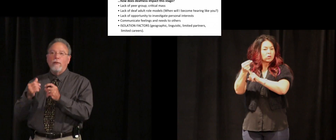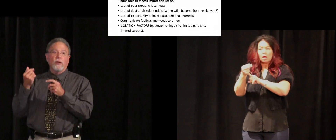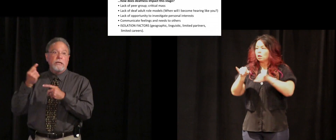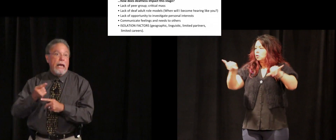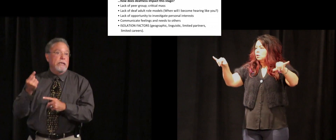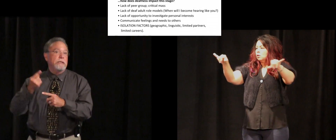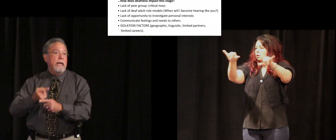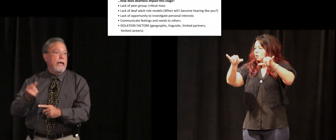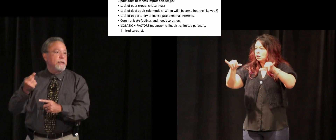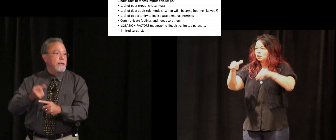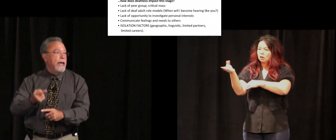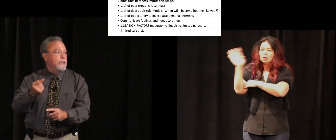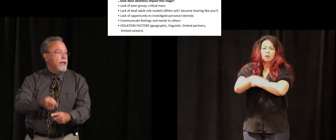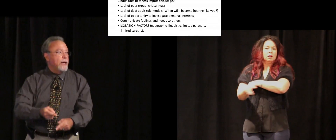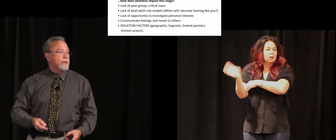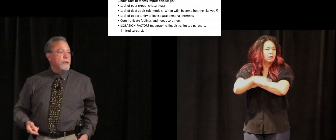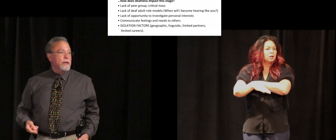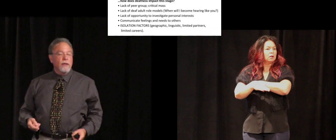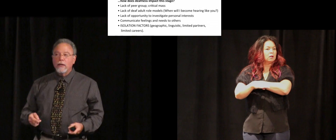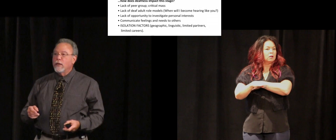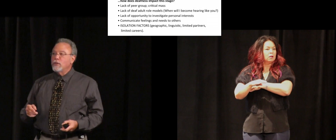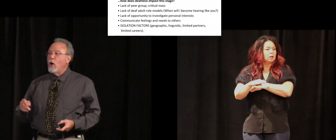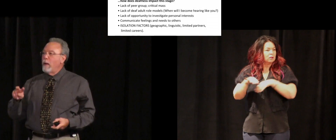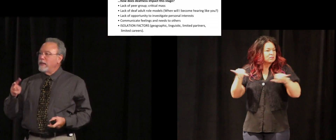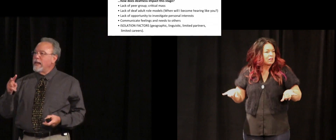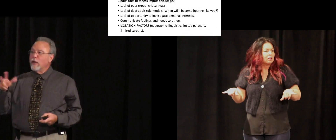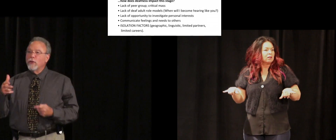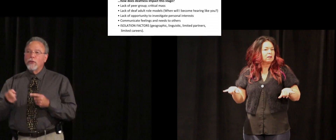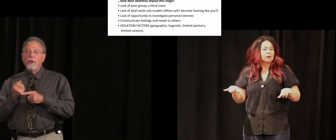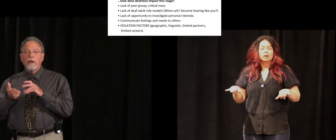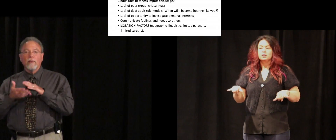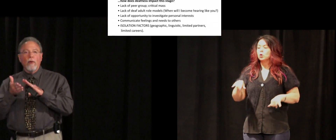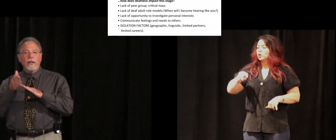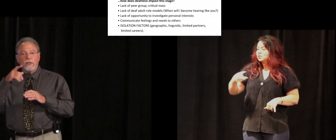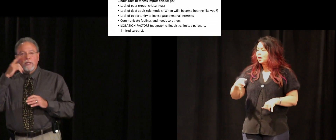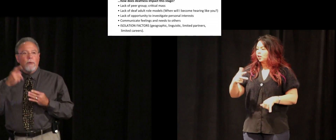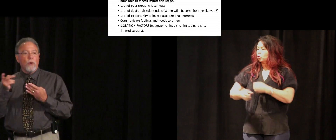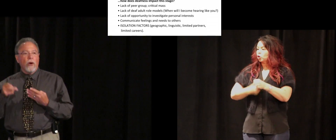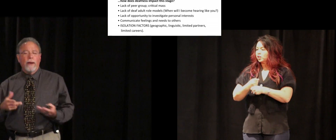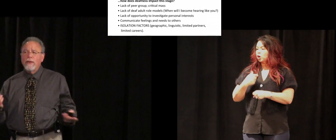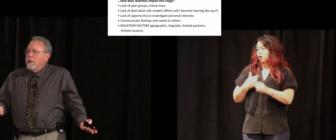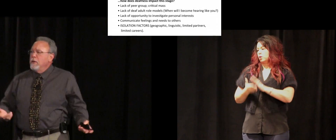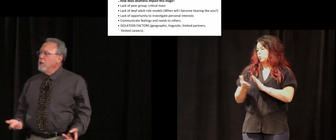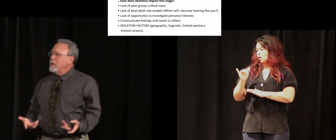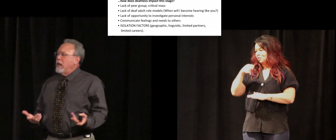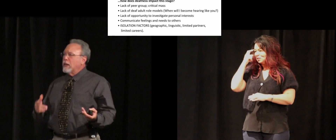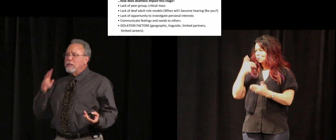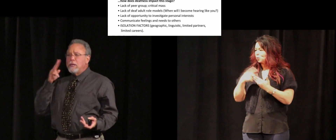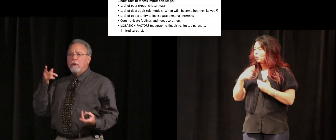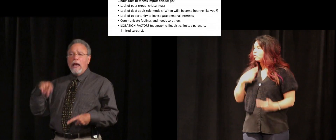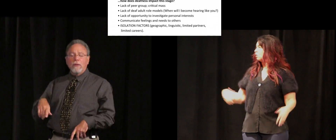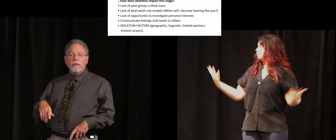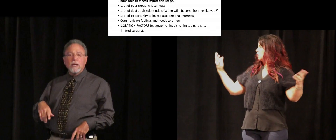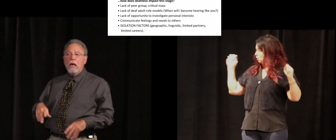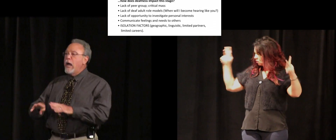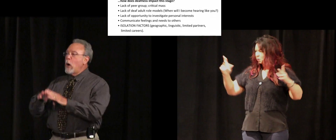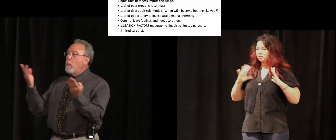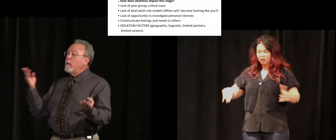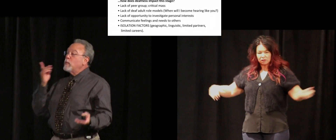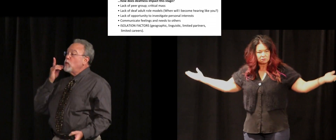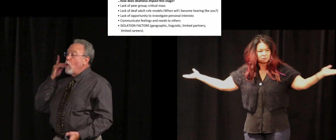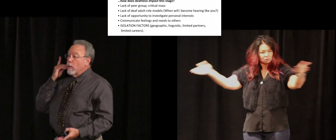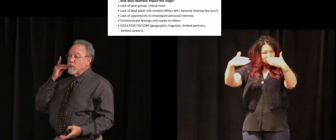So, in talking more with our counselors and the other people in student affairs who interact a lot with our students, we're realizing, number one, our